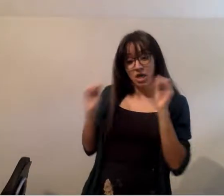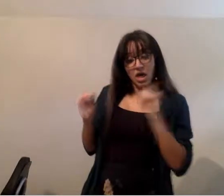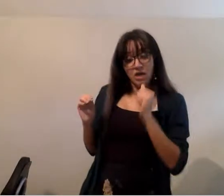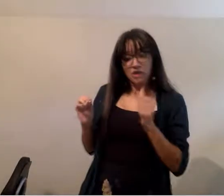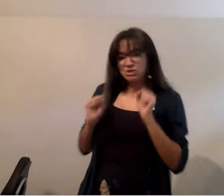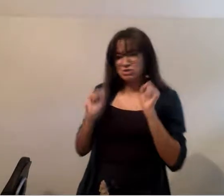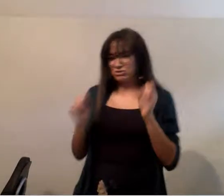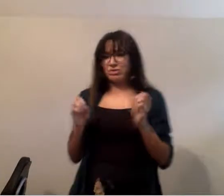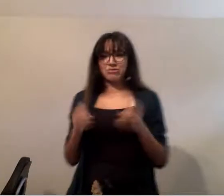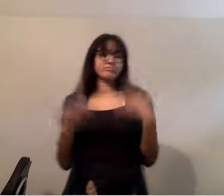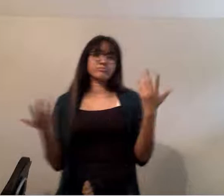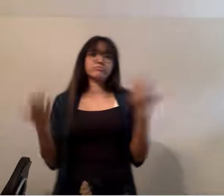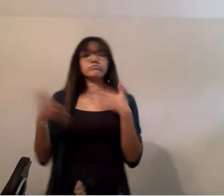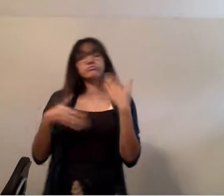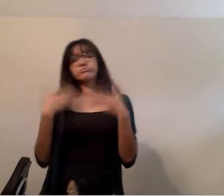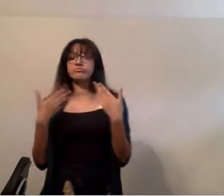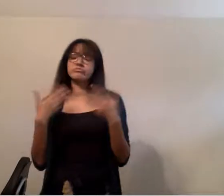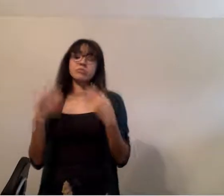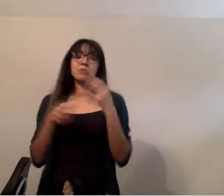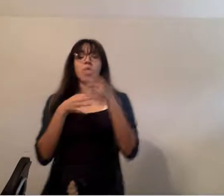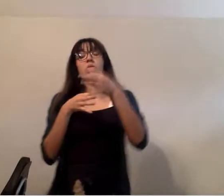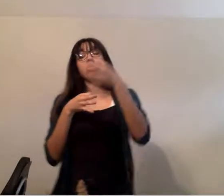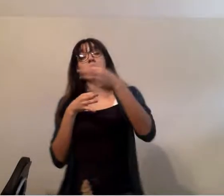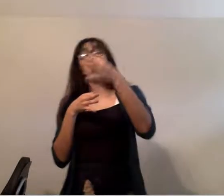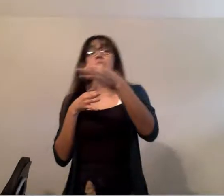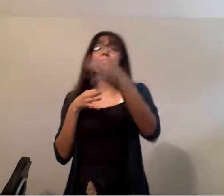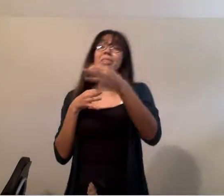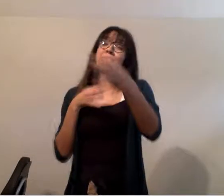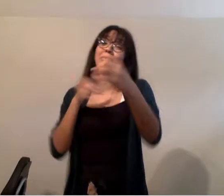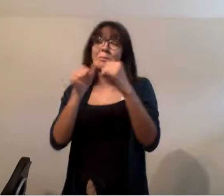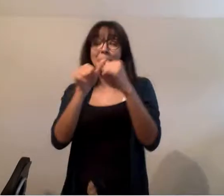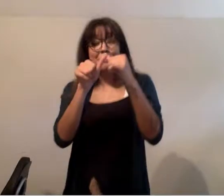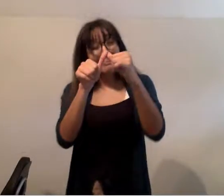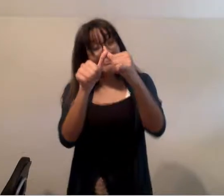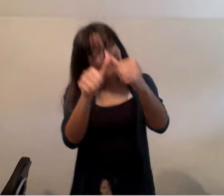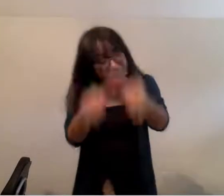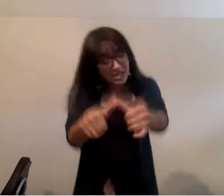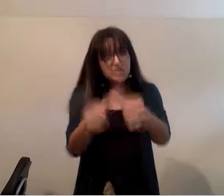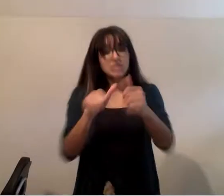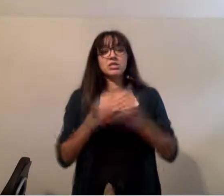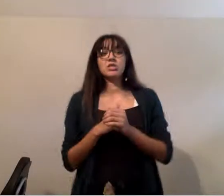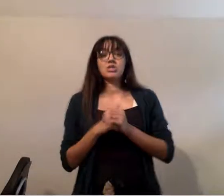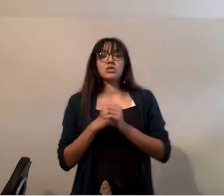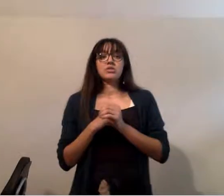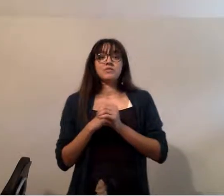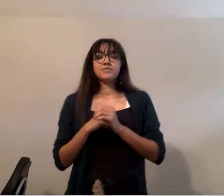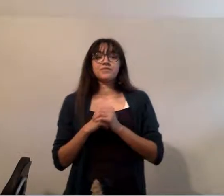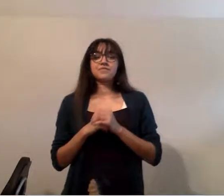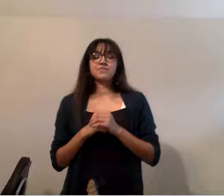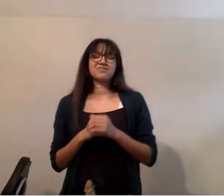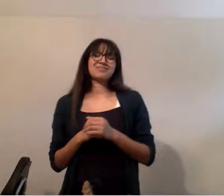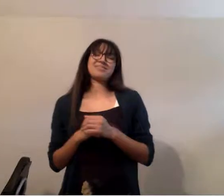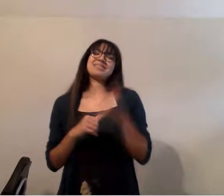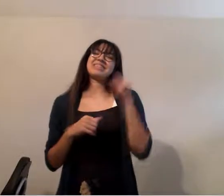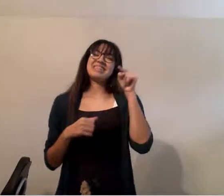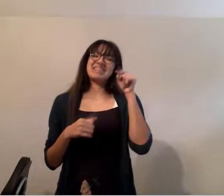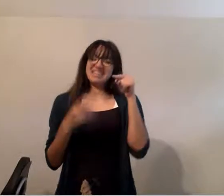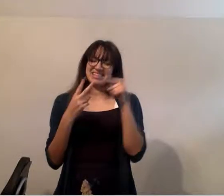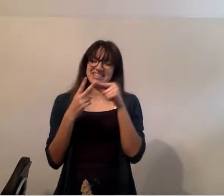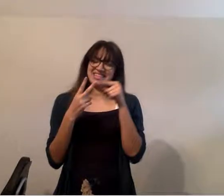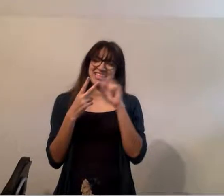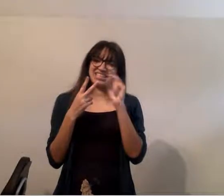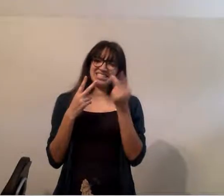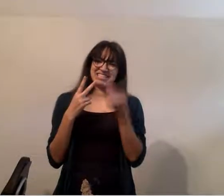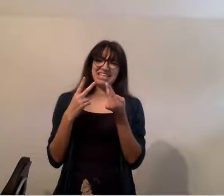forever. And it's this long-term kind of procrastination that's much less visible and much less talked about